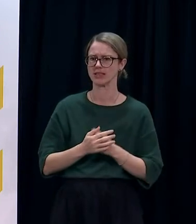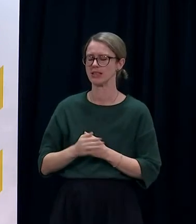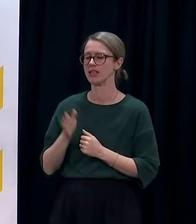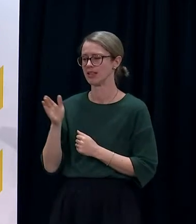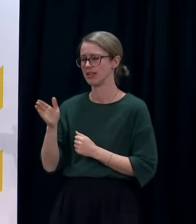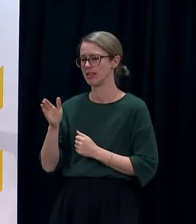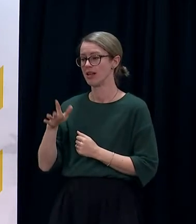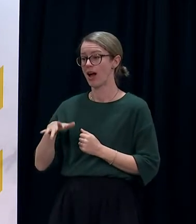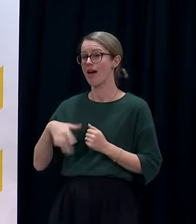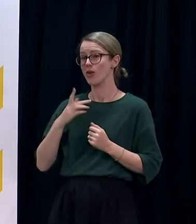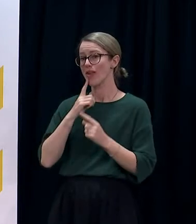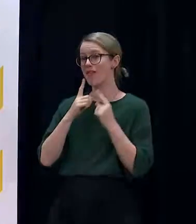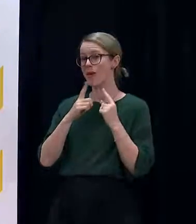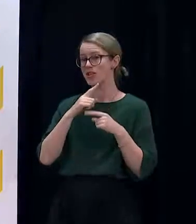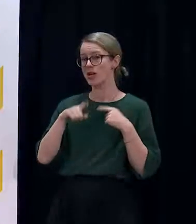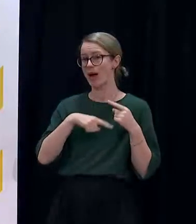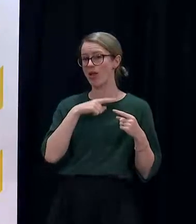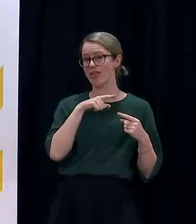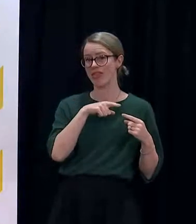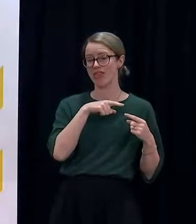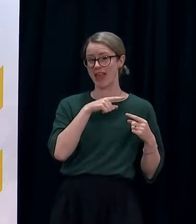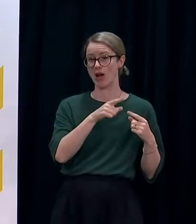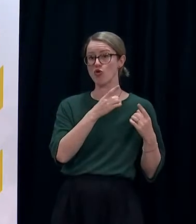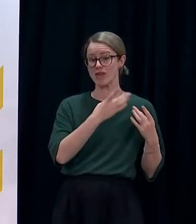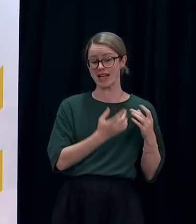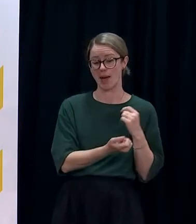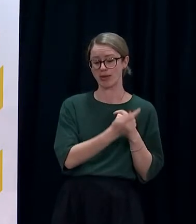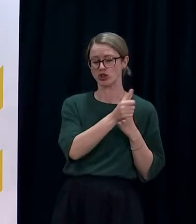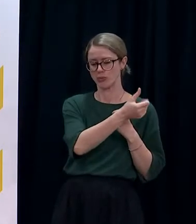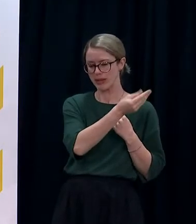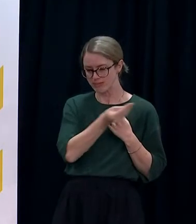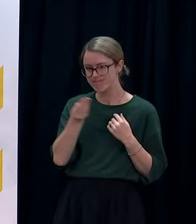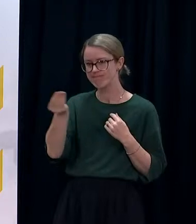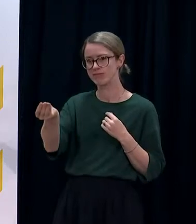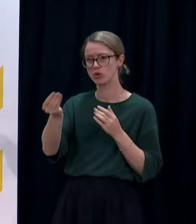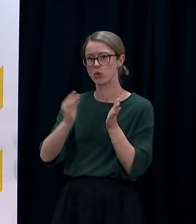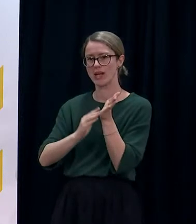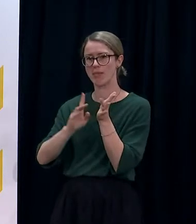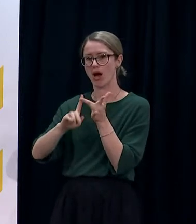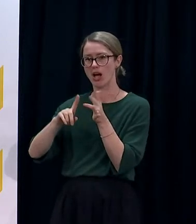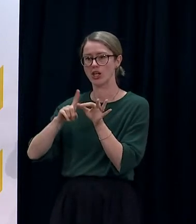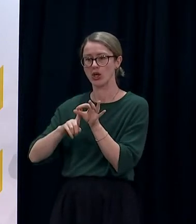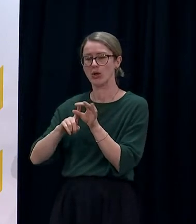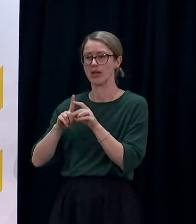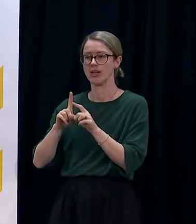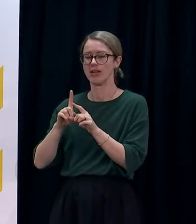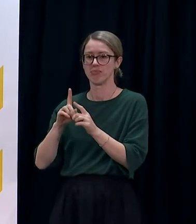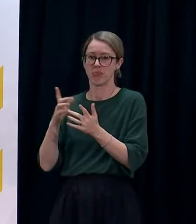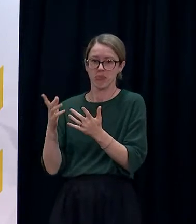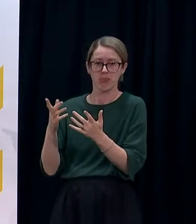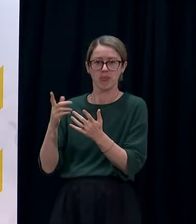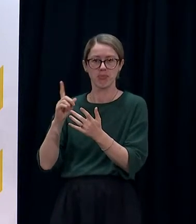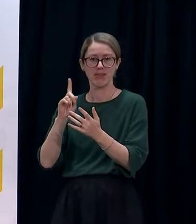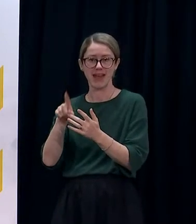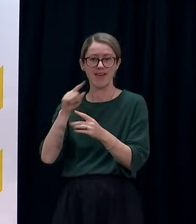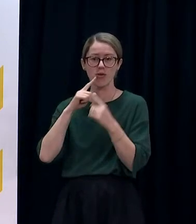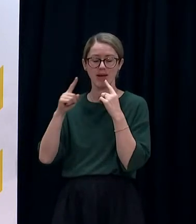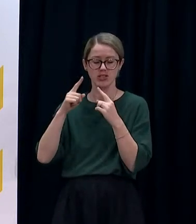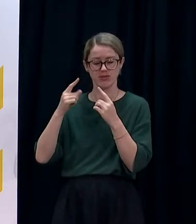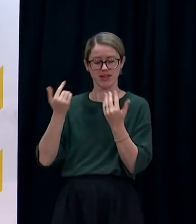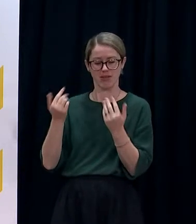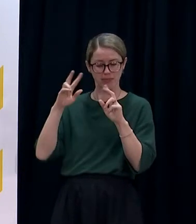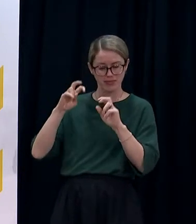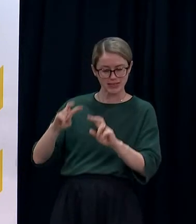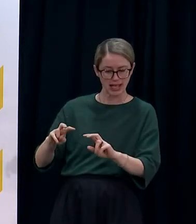information that had occurred would have been made clear to the MIQ. That would be a logical thing to do, but as I say, that's the kind of information that will